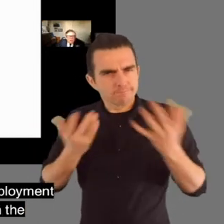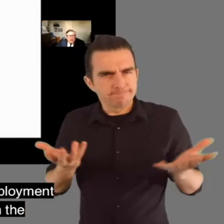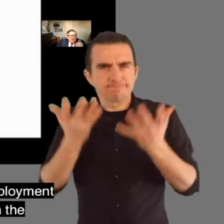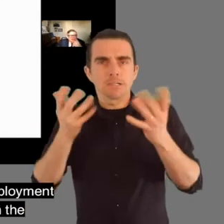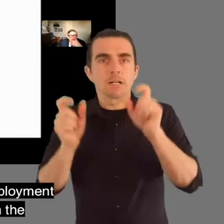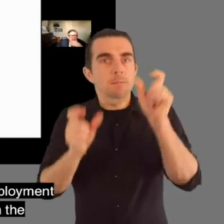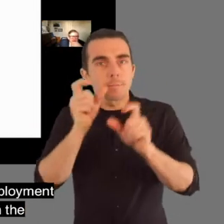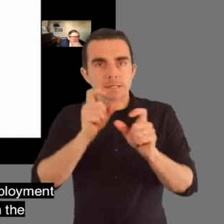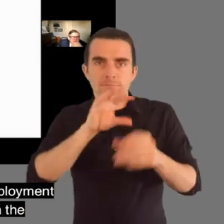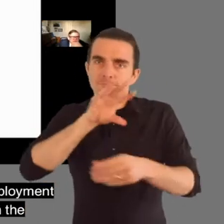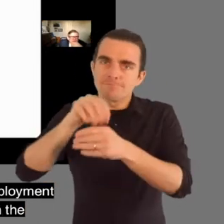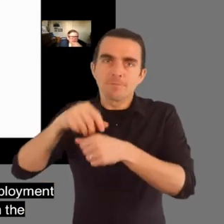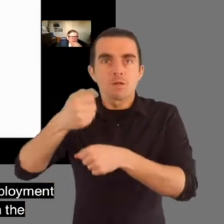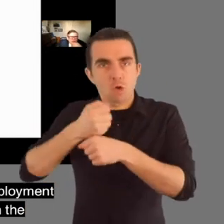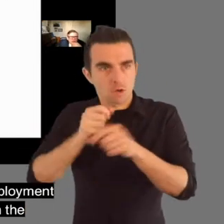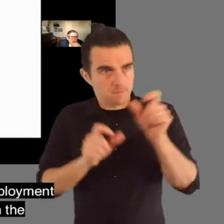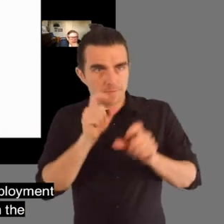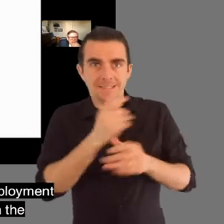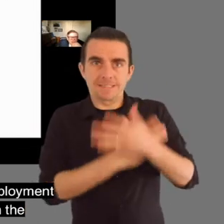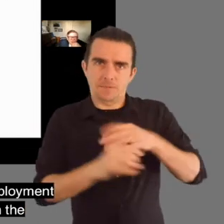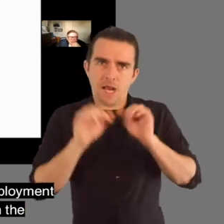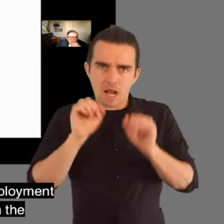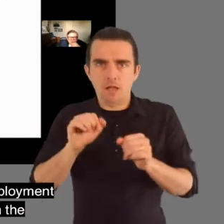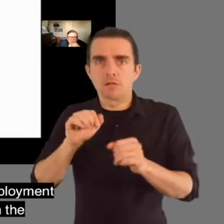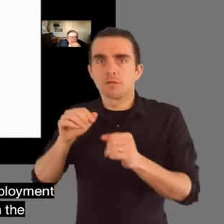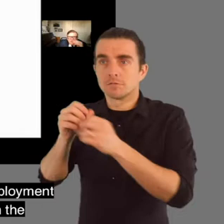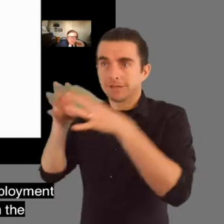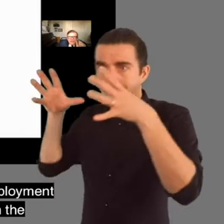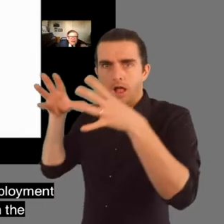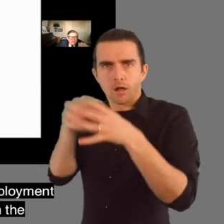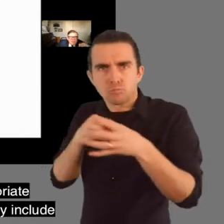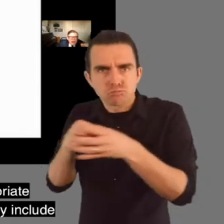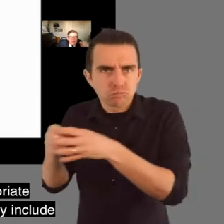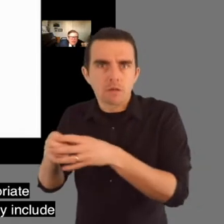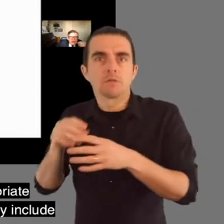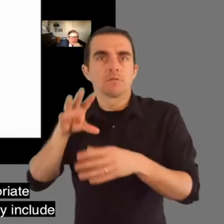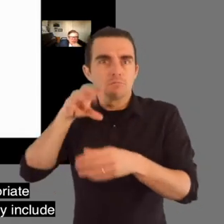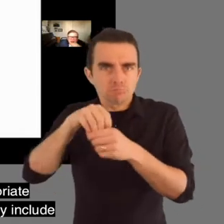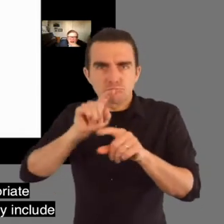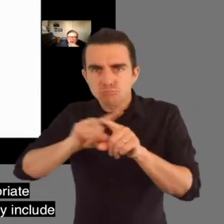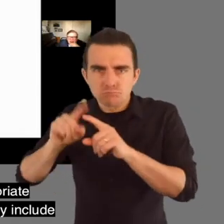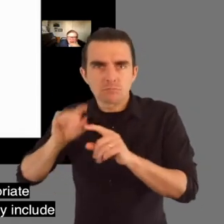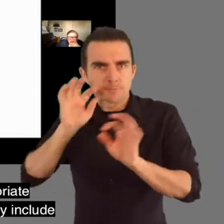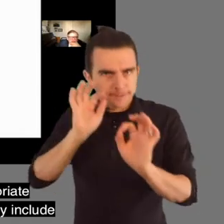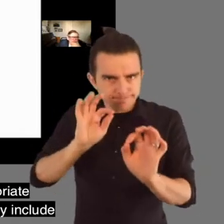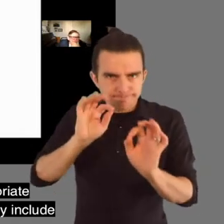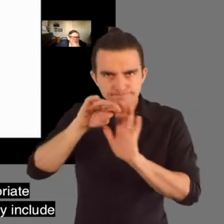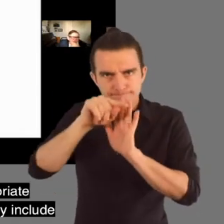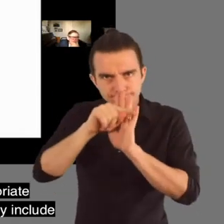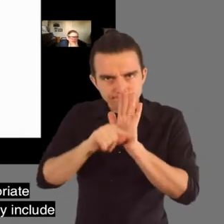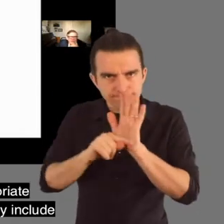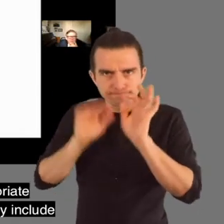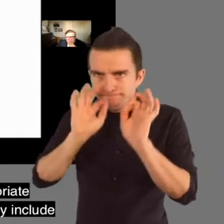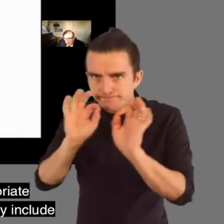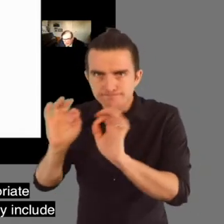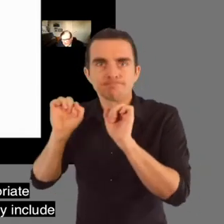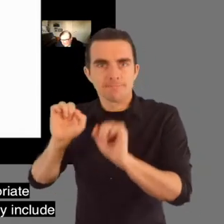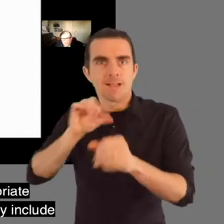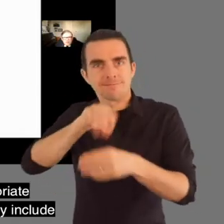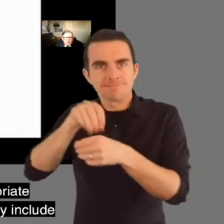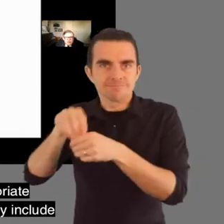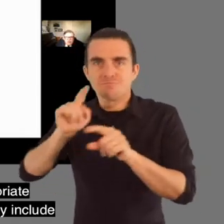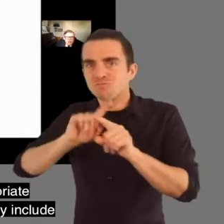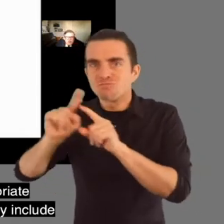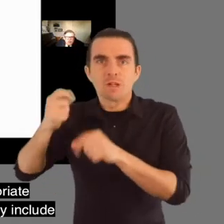We also have to promote the employment of persons with disabilities in the private sector through appropriate policies